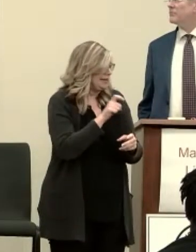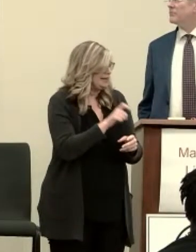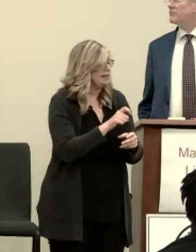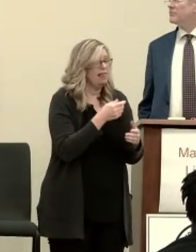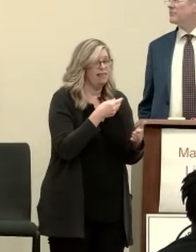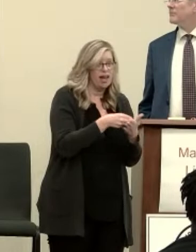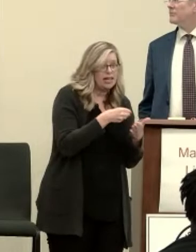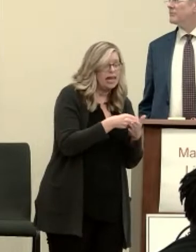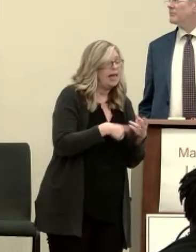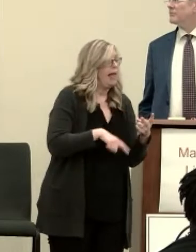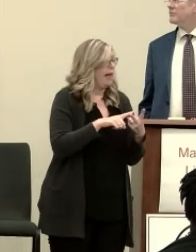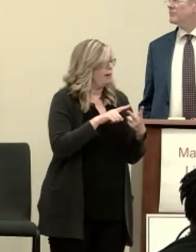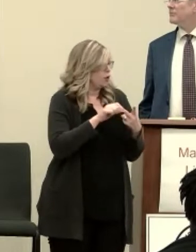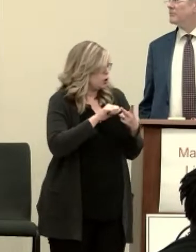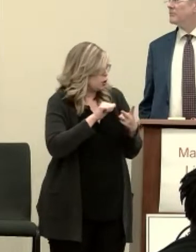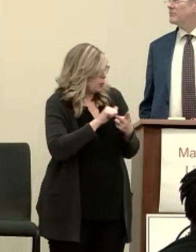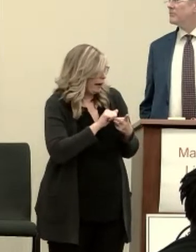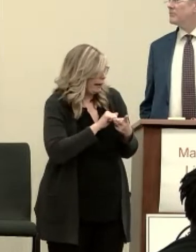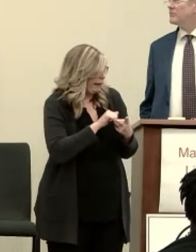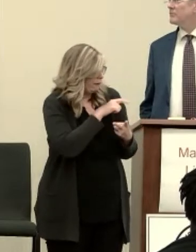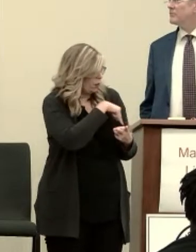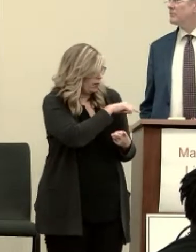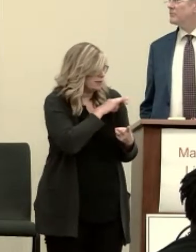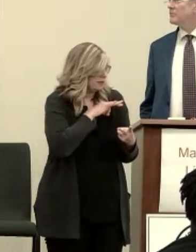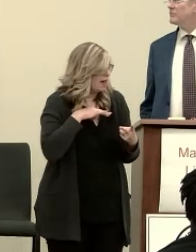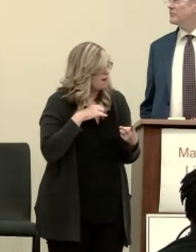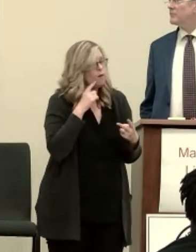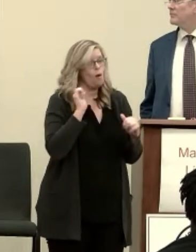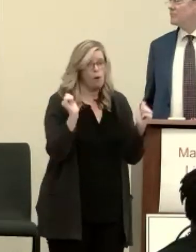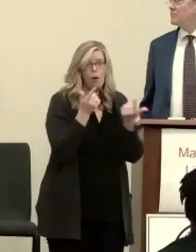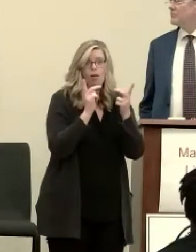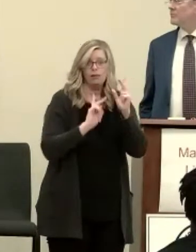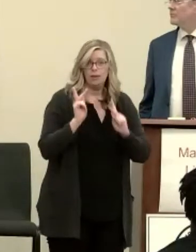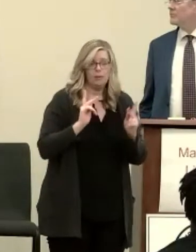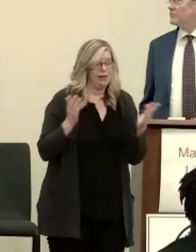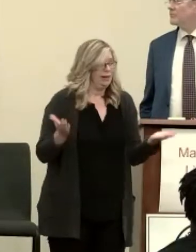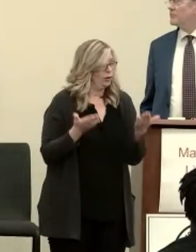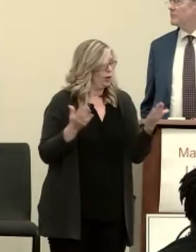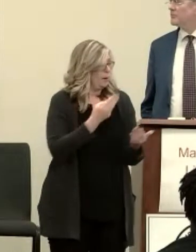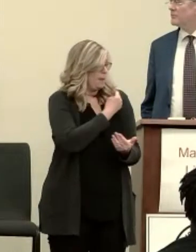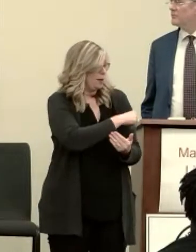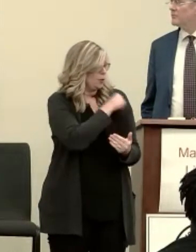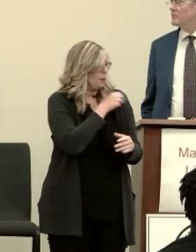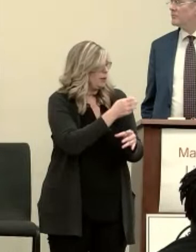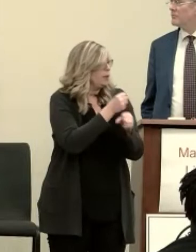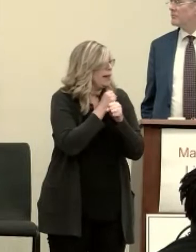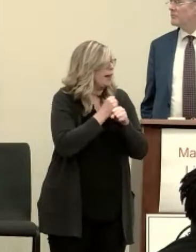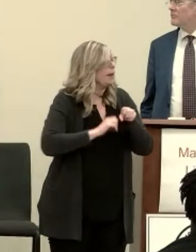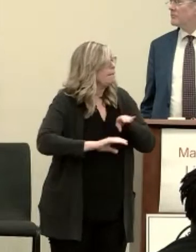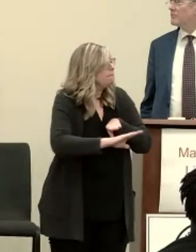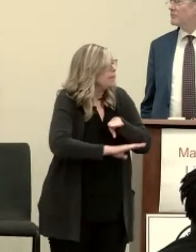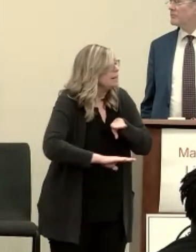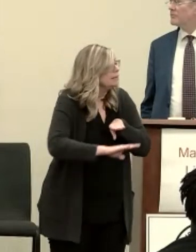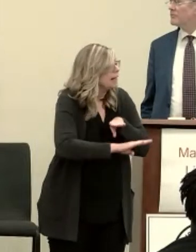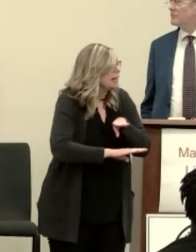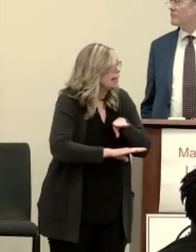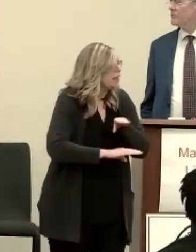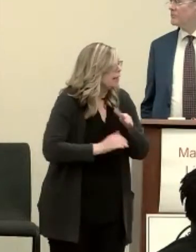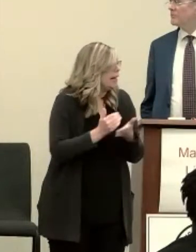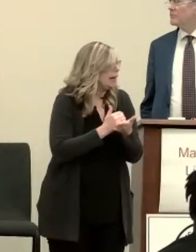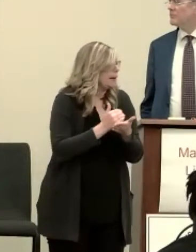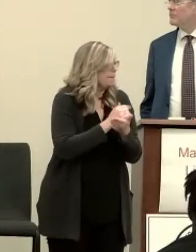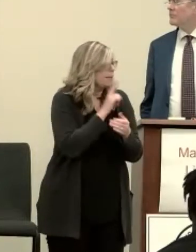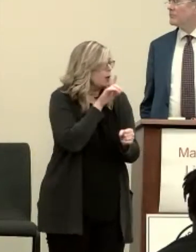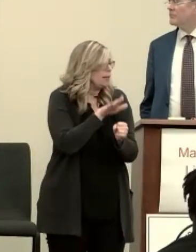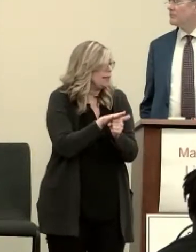they need, and for all human beings in Manitoba to receive a basic income guarantee that ensures that